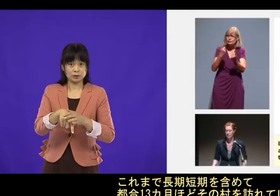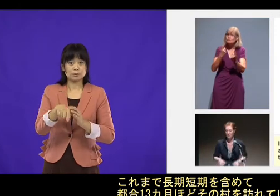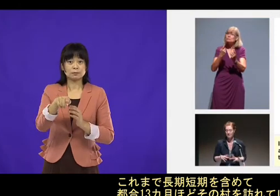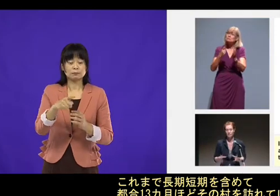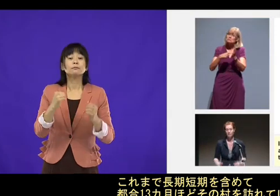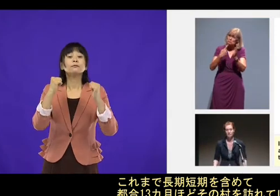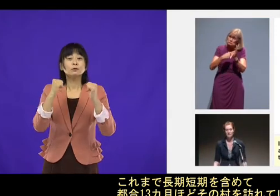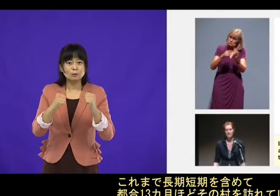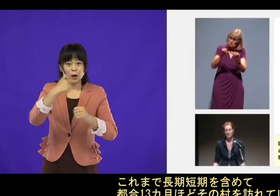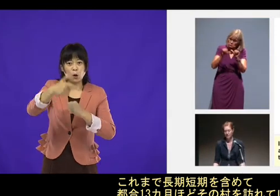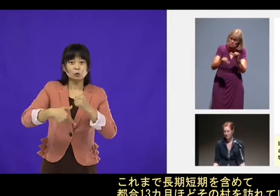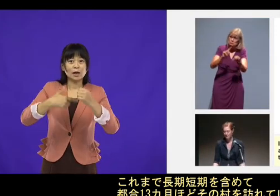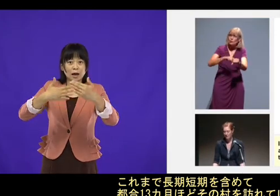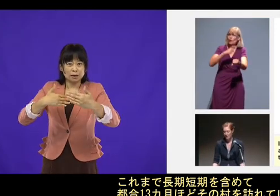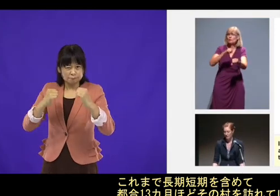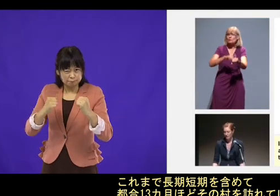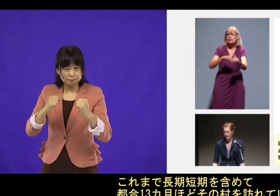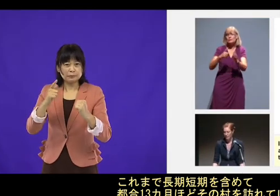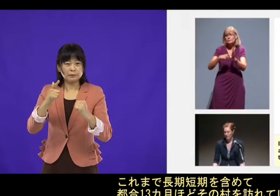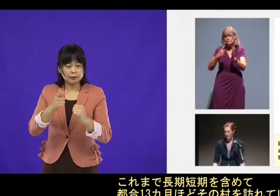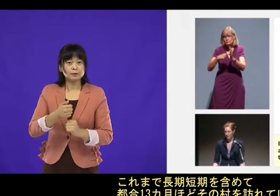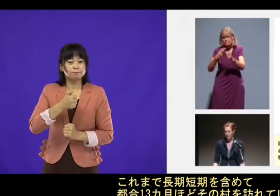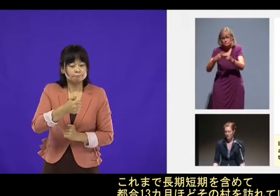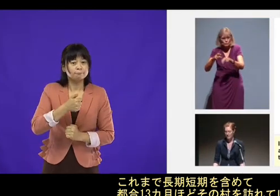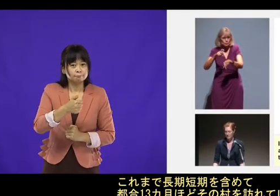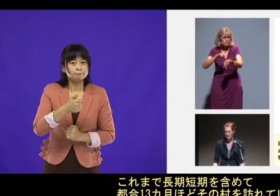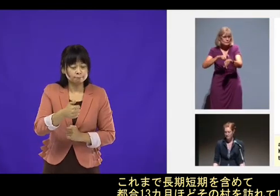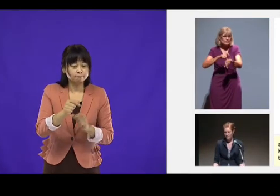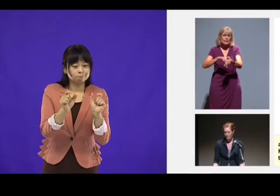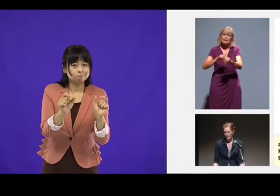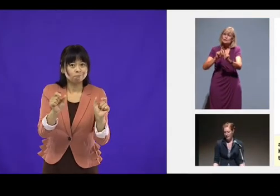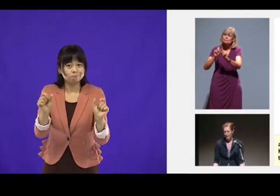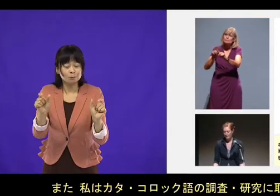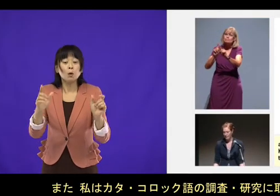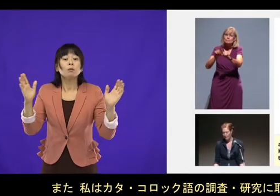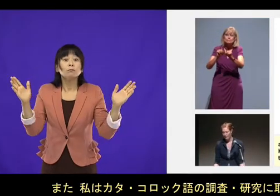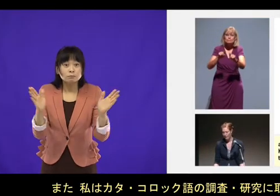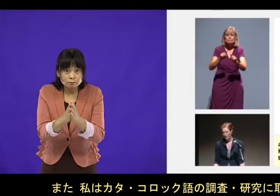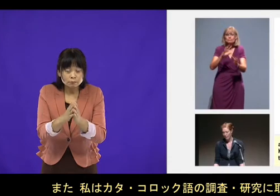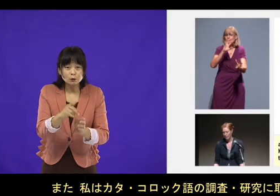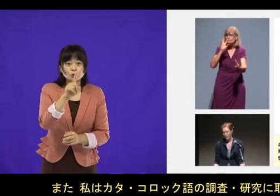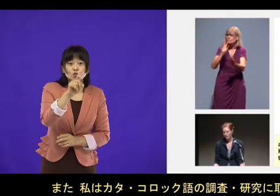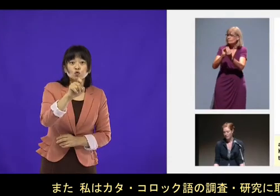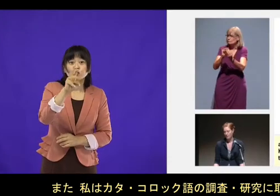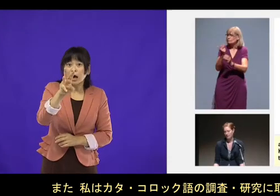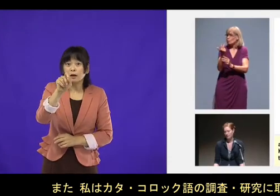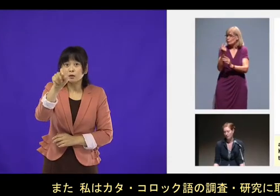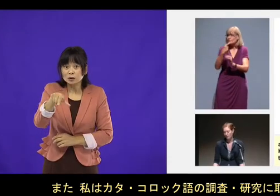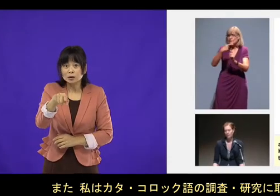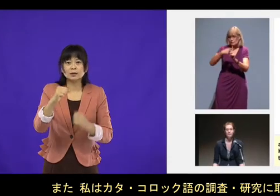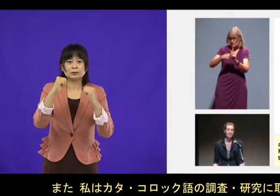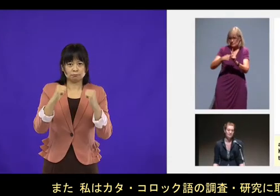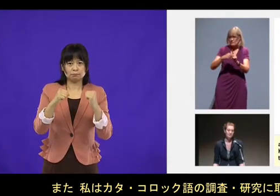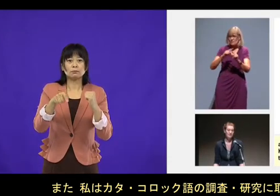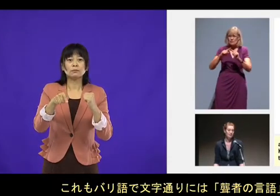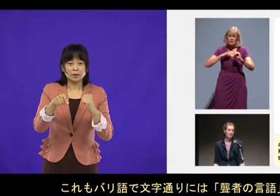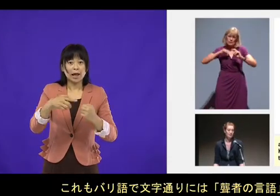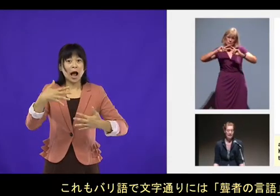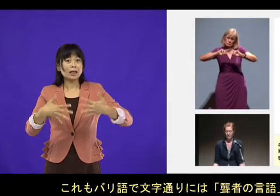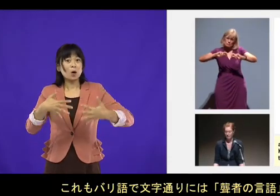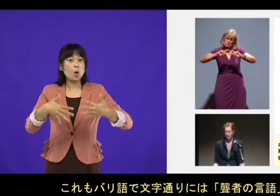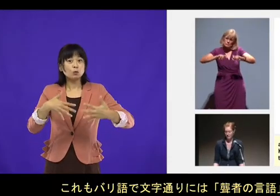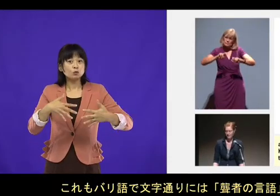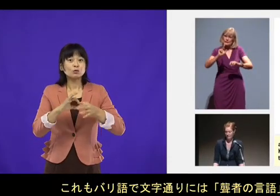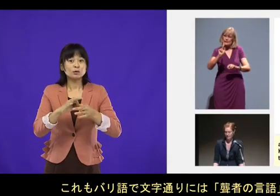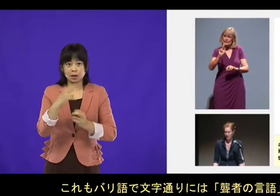that accumulated to 13 months within the community. And I've been working on Katakoloq, which is literally